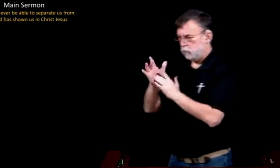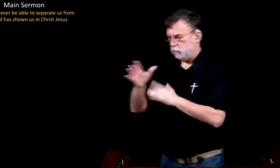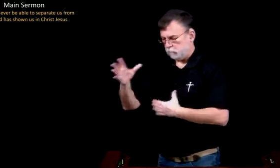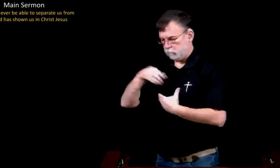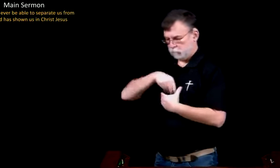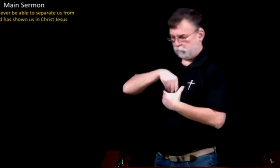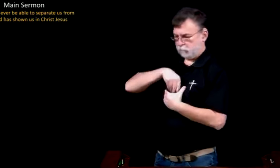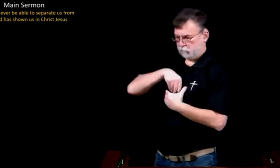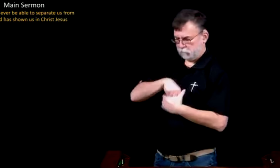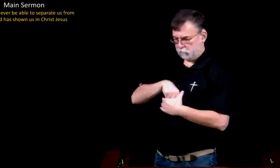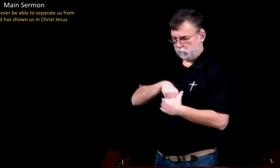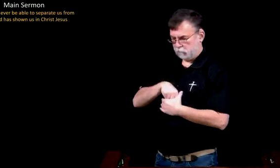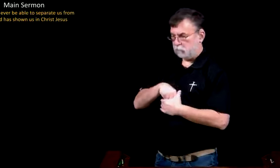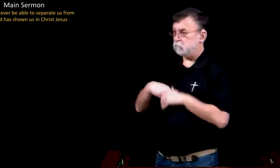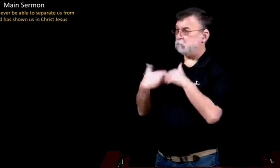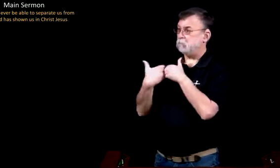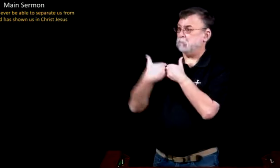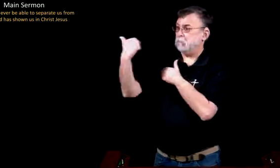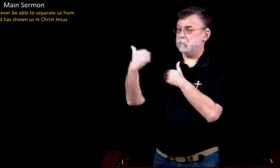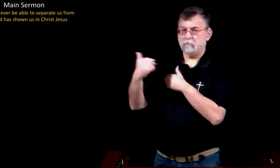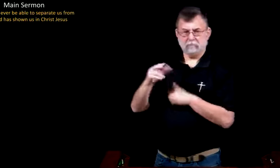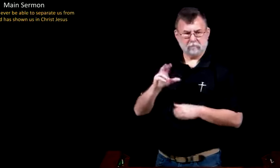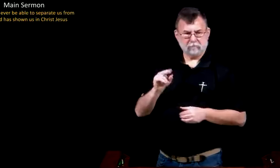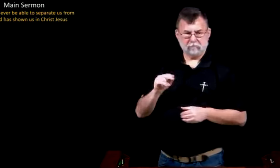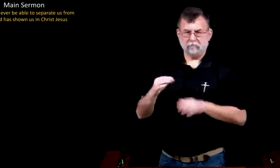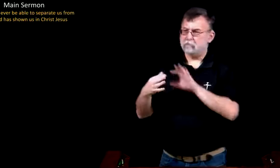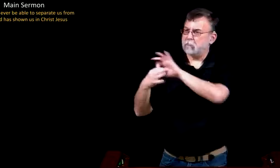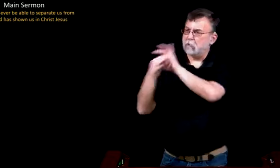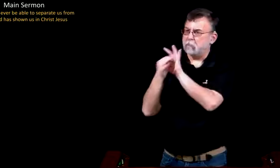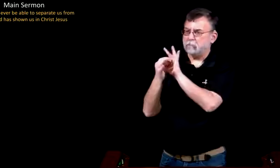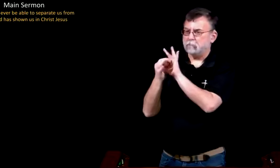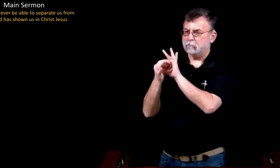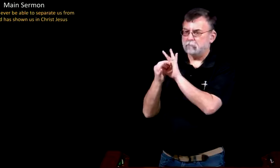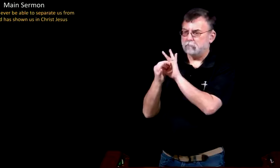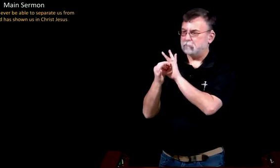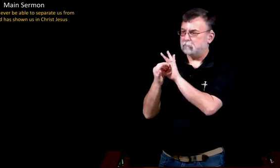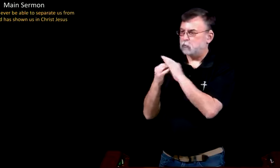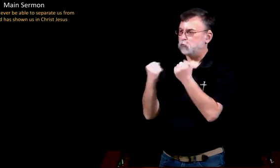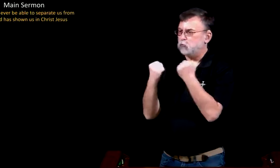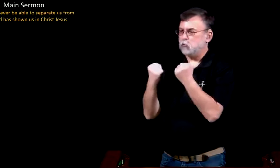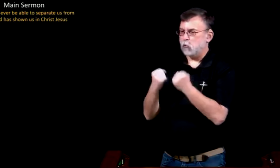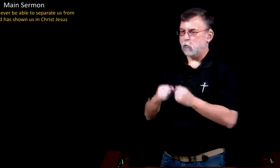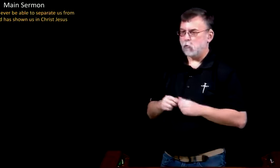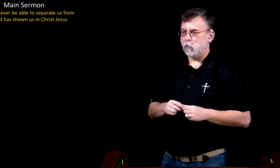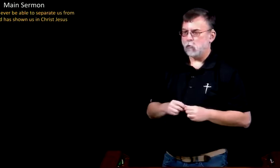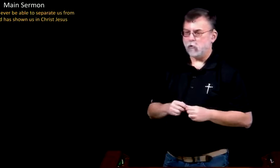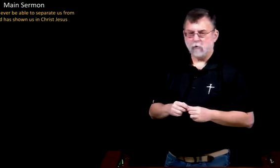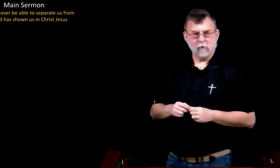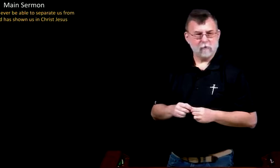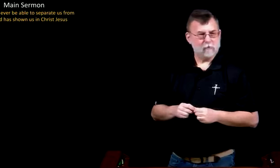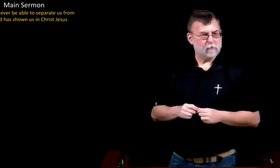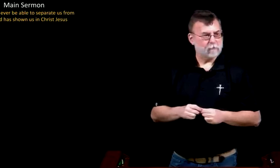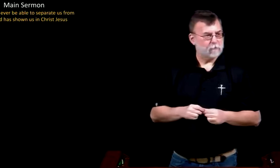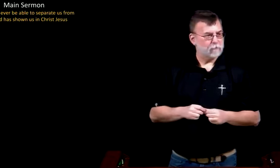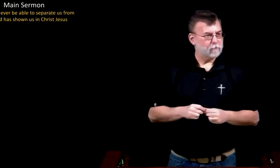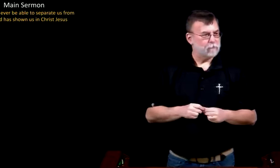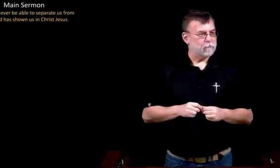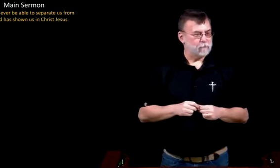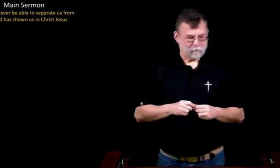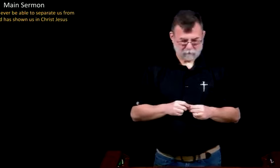If we have accepted Jesus into our heart, you will not be separated from God. That bond is strong no matter